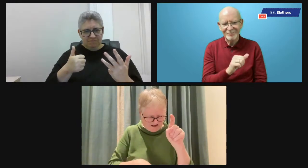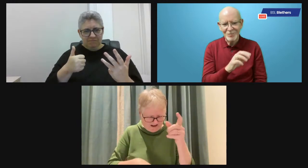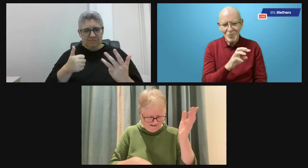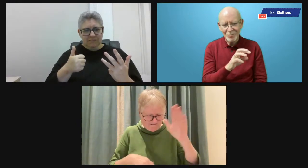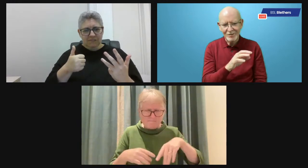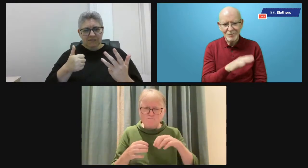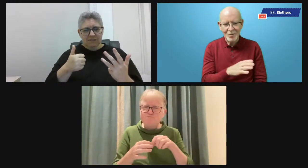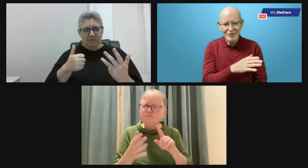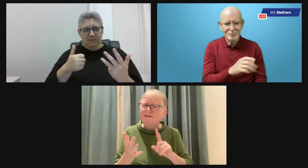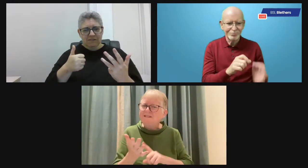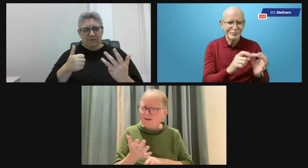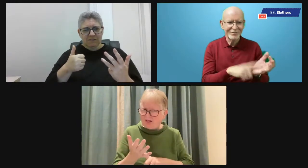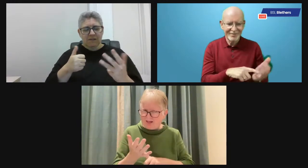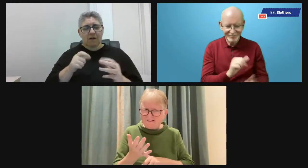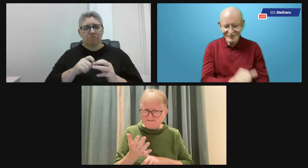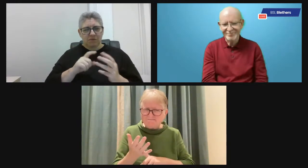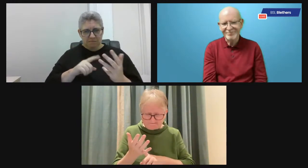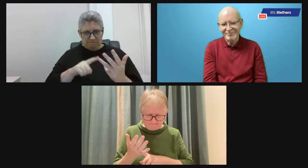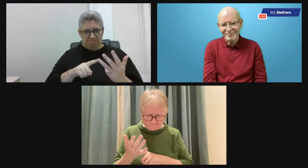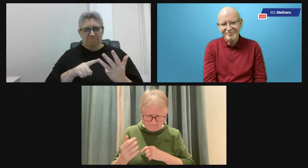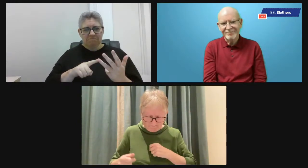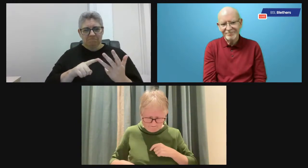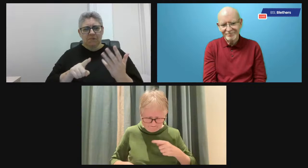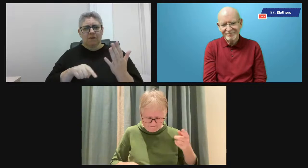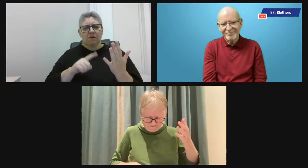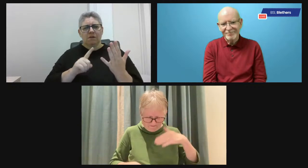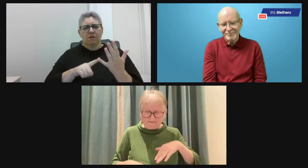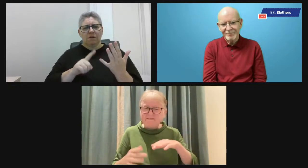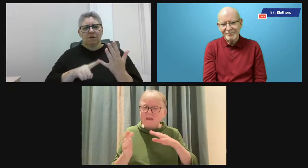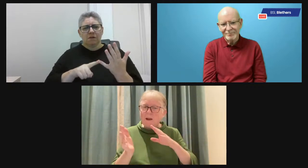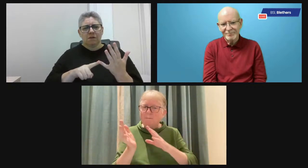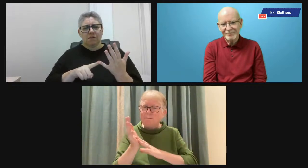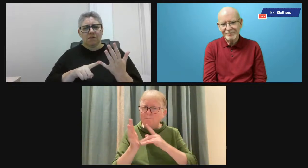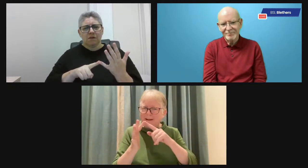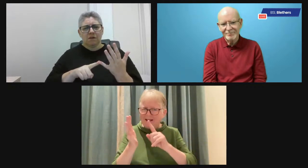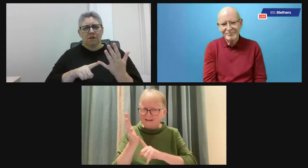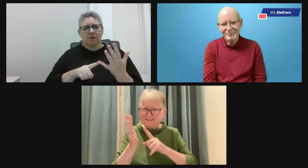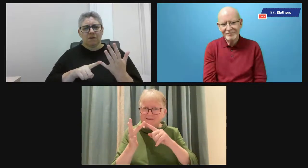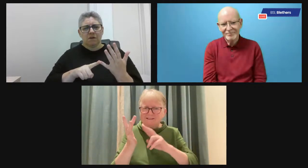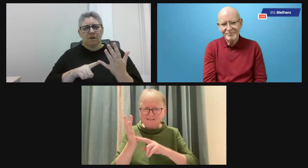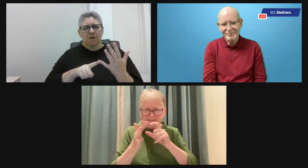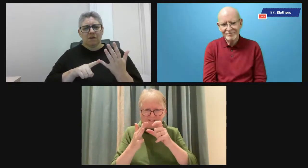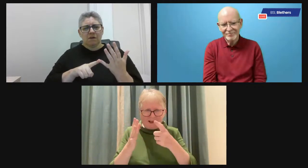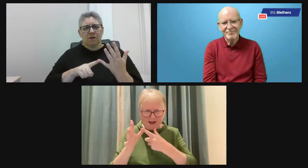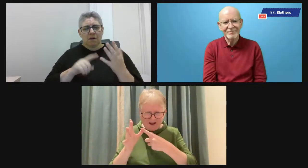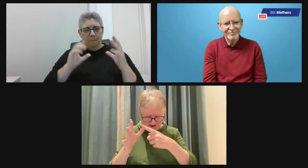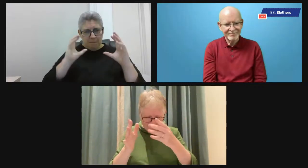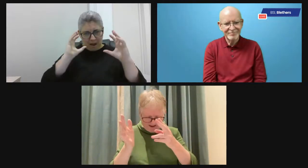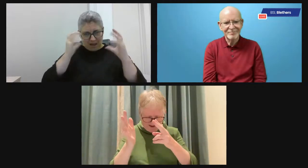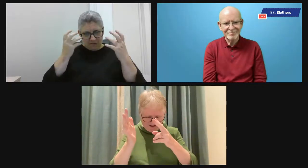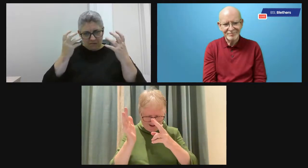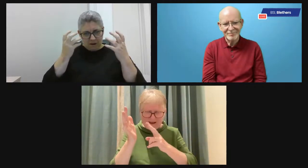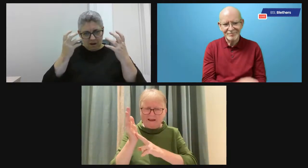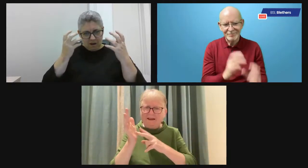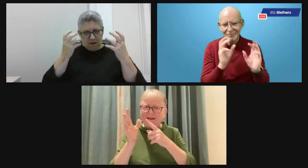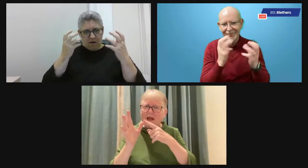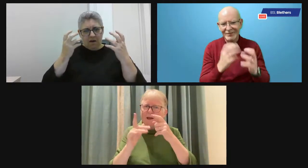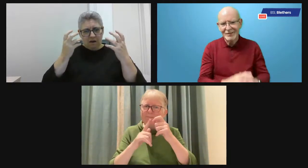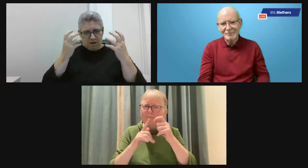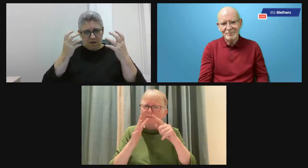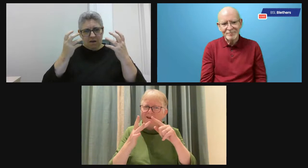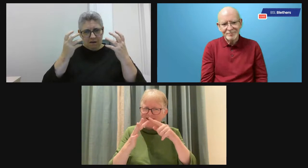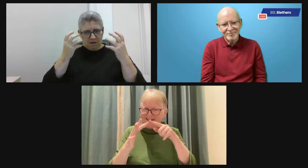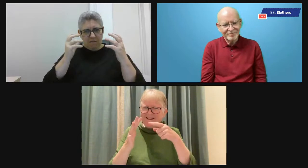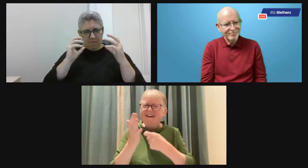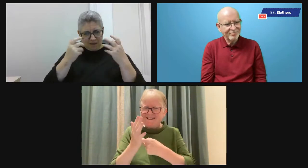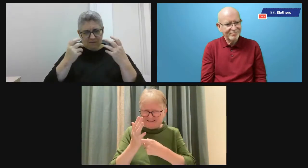Yeah, Jo. She was from Bristol, so she was covering the Southwest. And Melinda